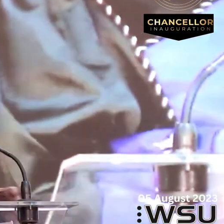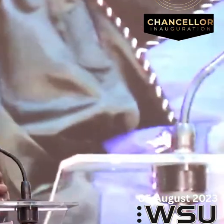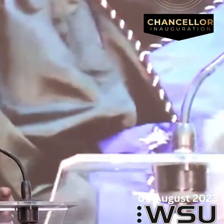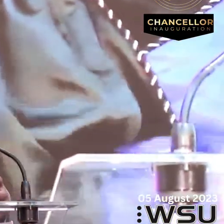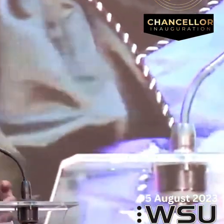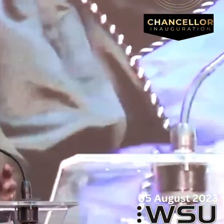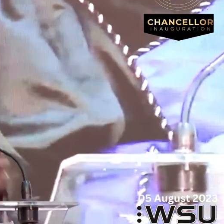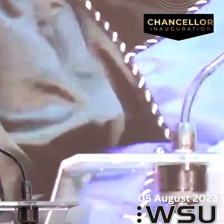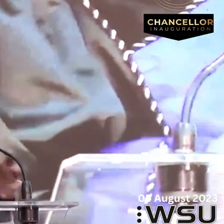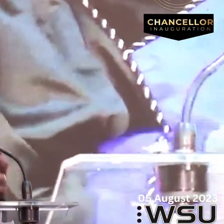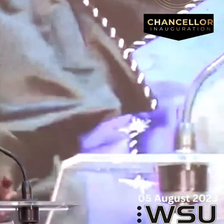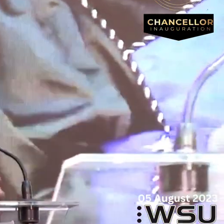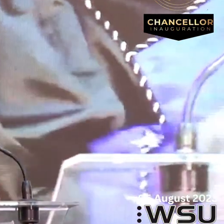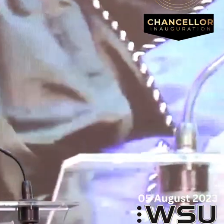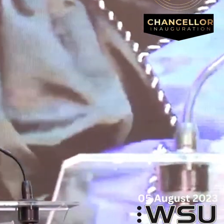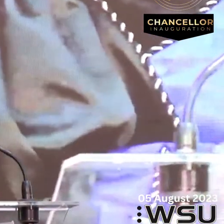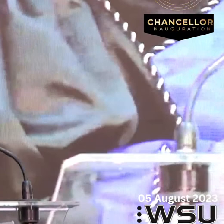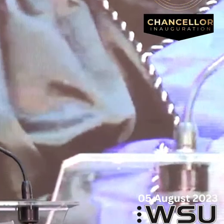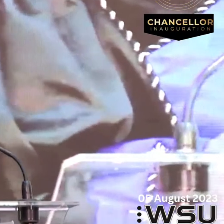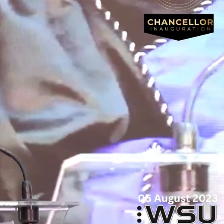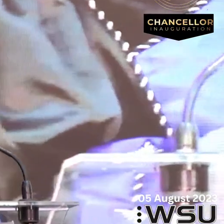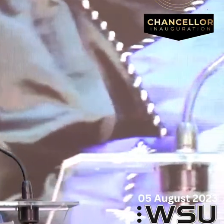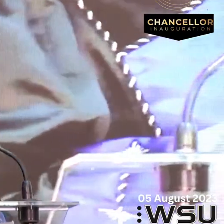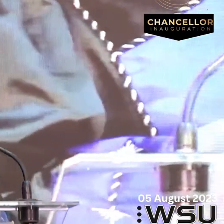a high moral control,